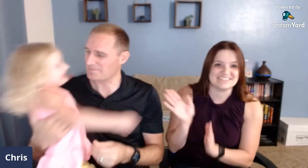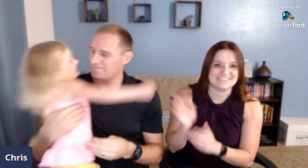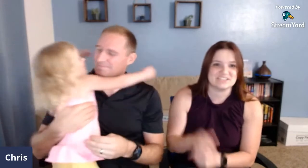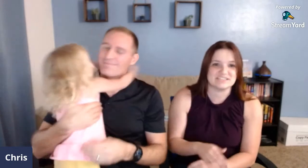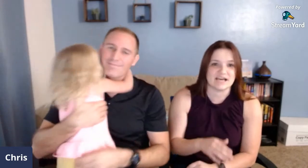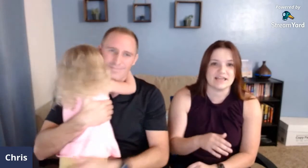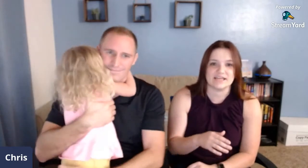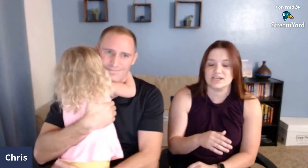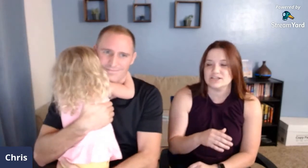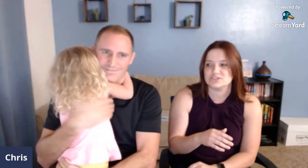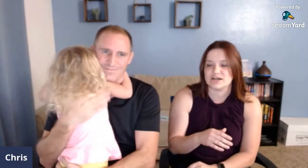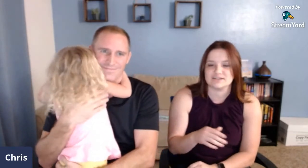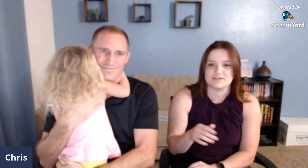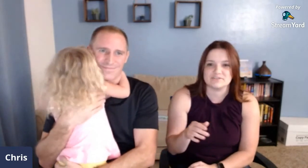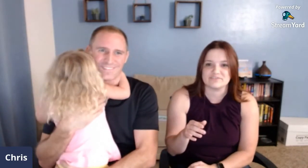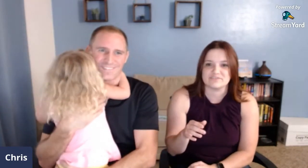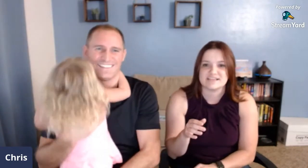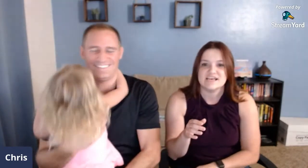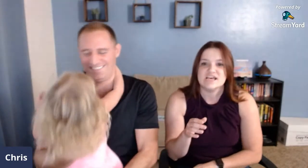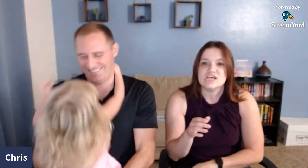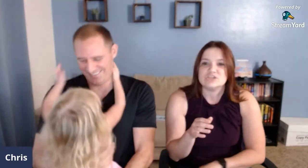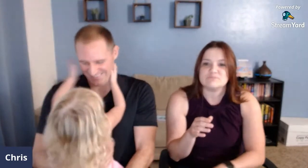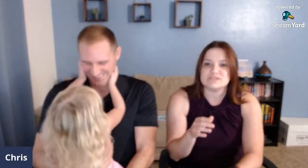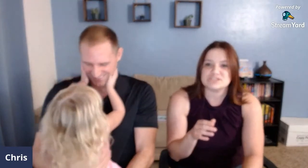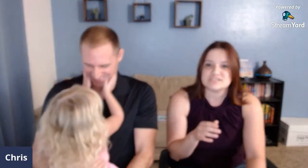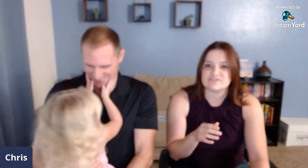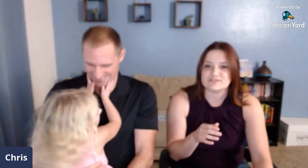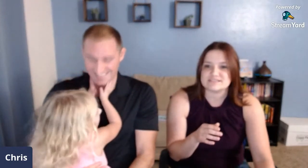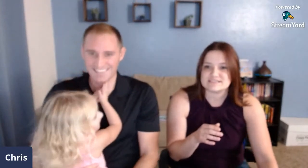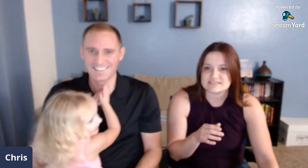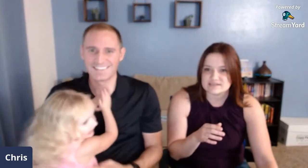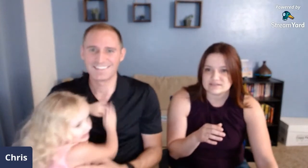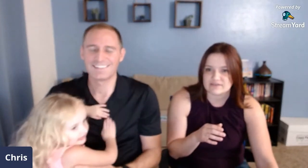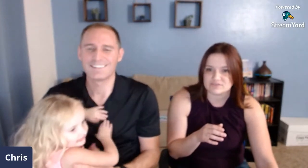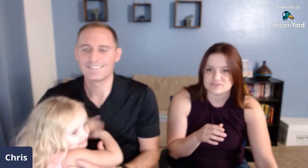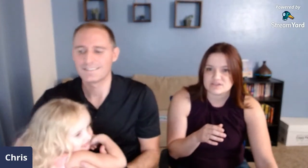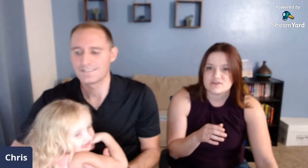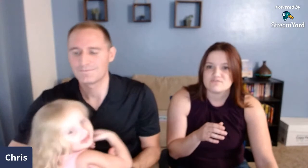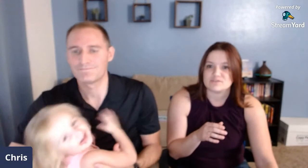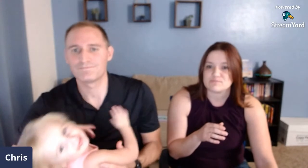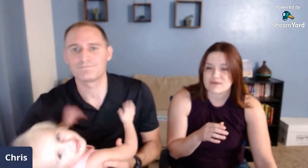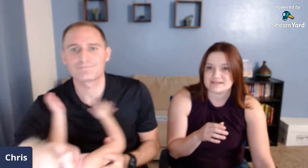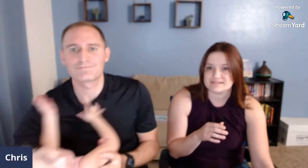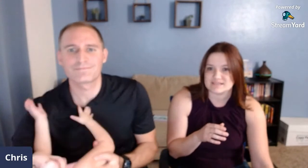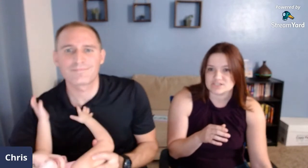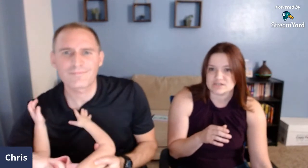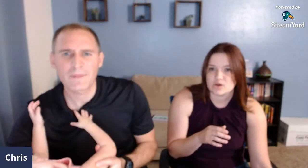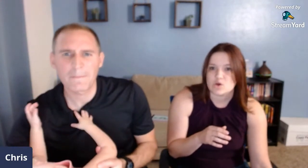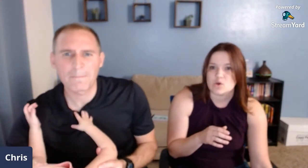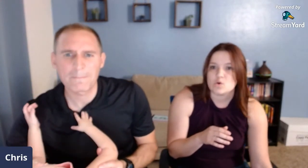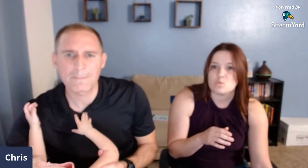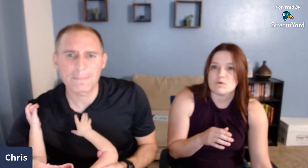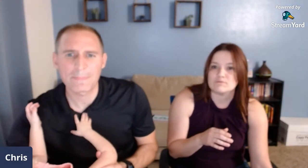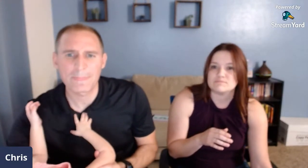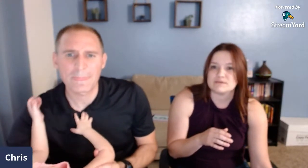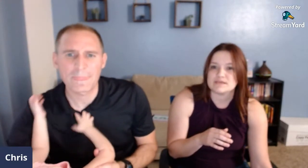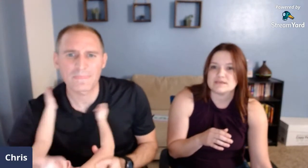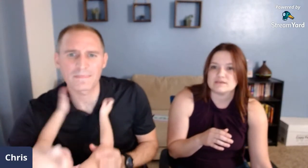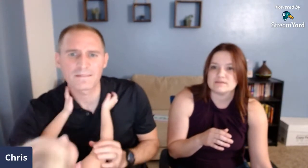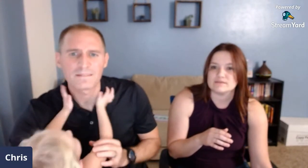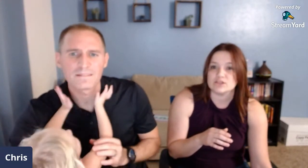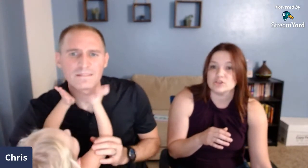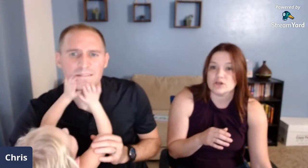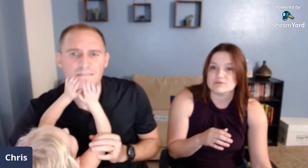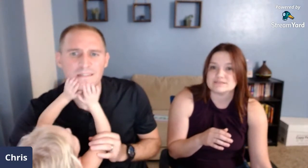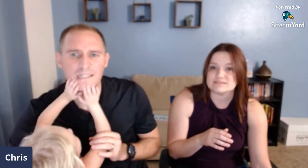There she's got like chocolate all over her face. You mentioned different skill levels for the practice session. What would